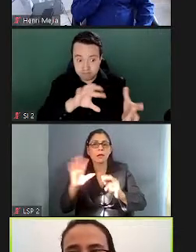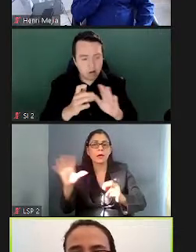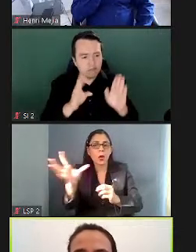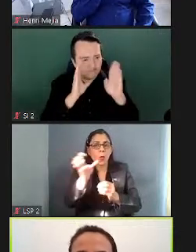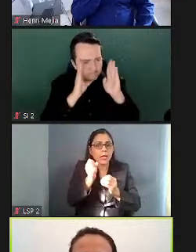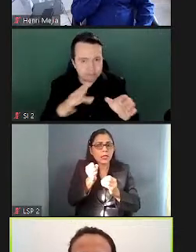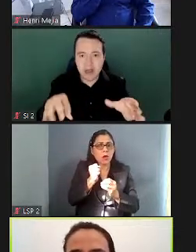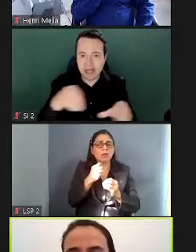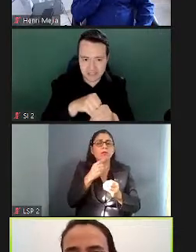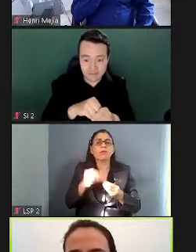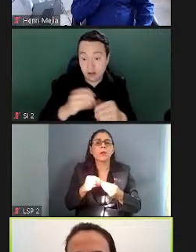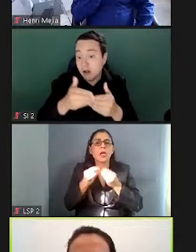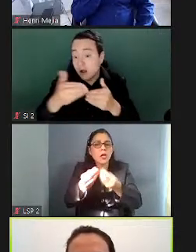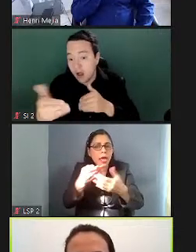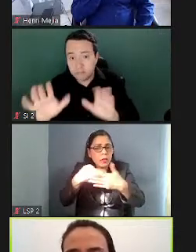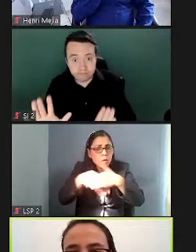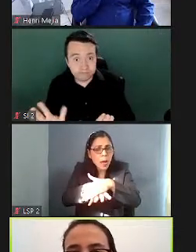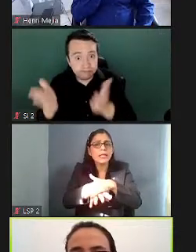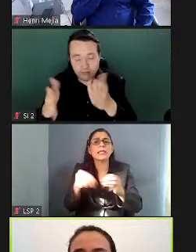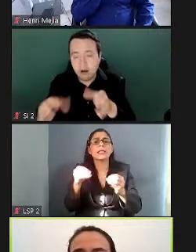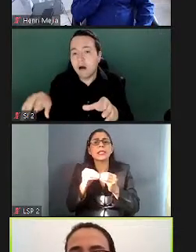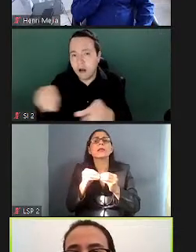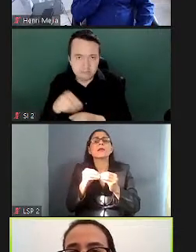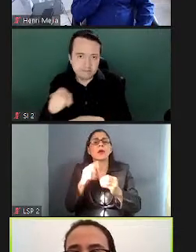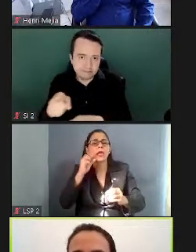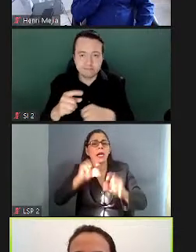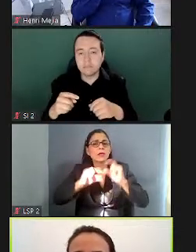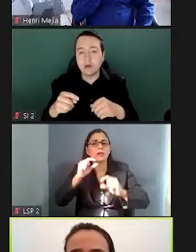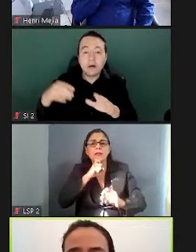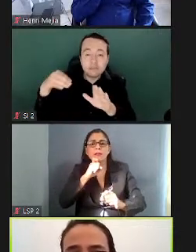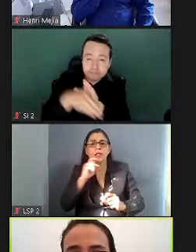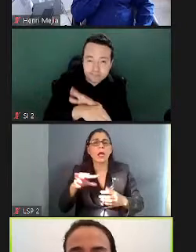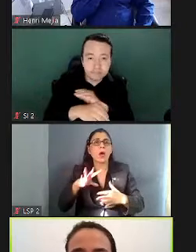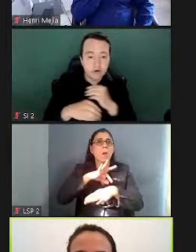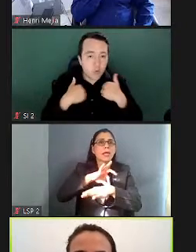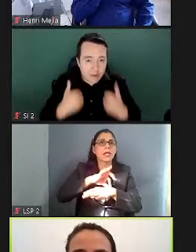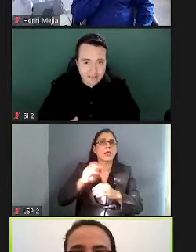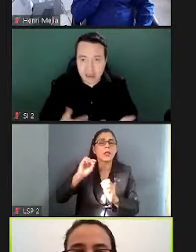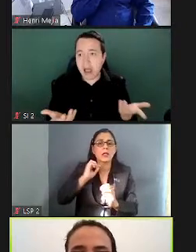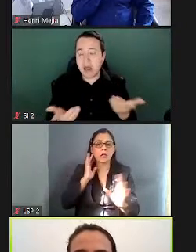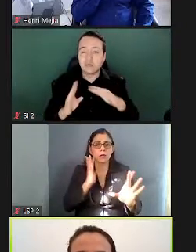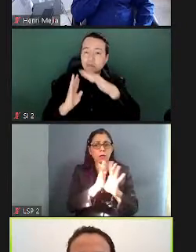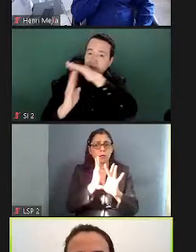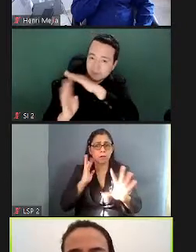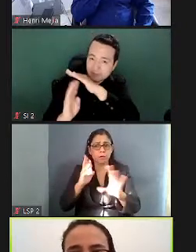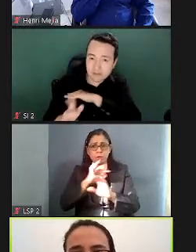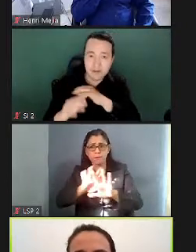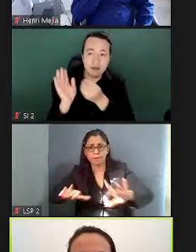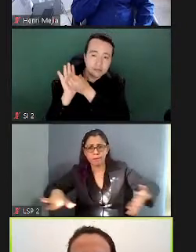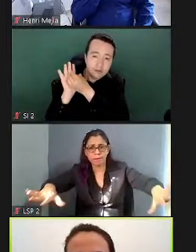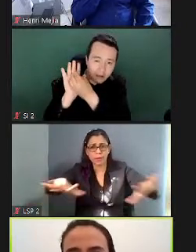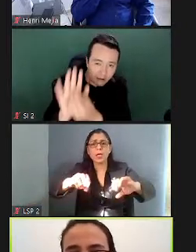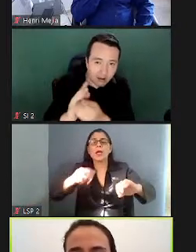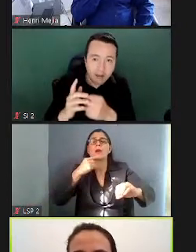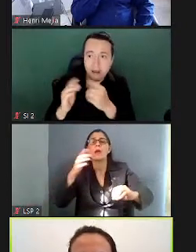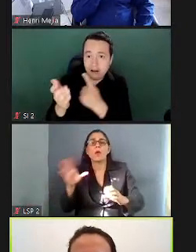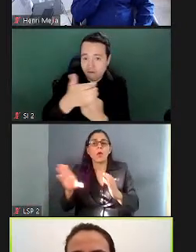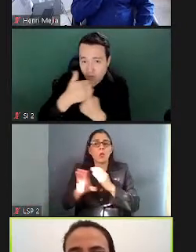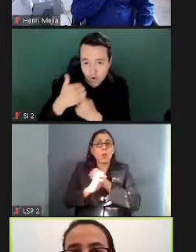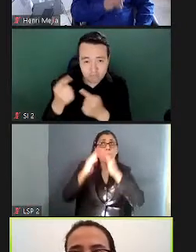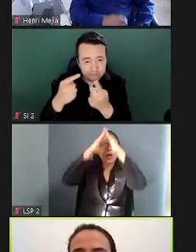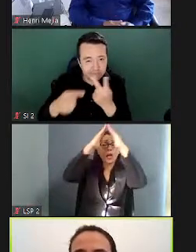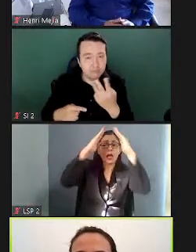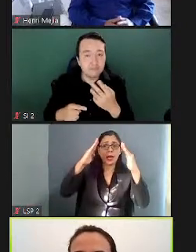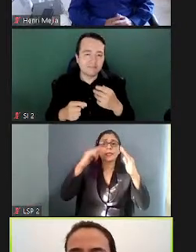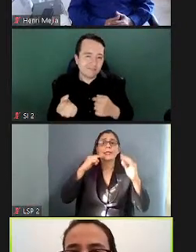humanitarian crisis cases cases of displacement refugee and migration considering the differential